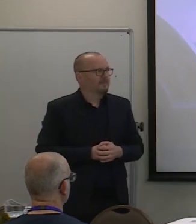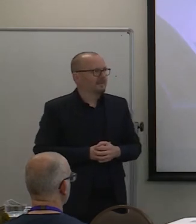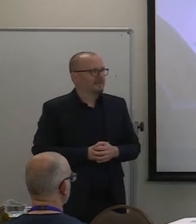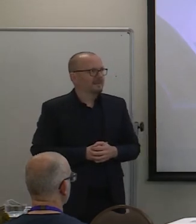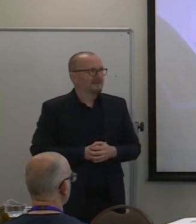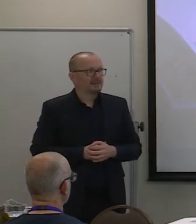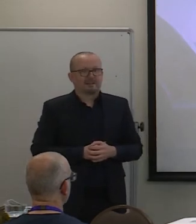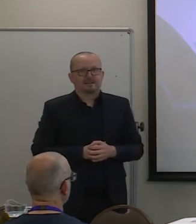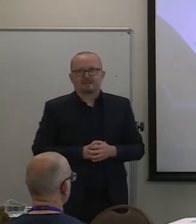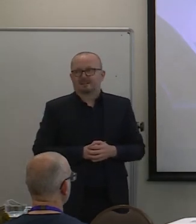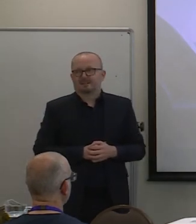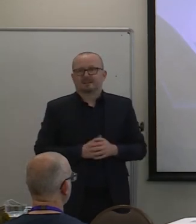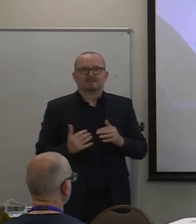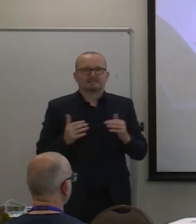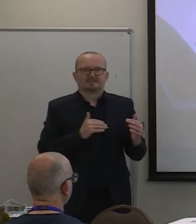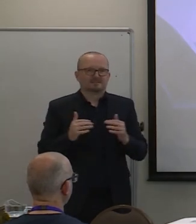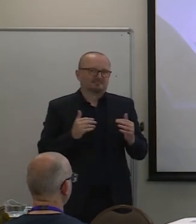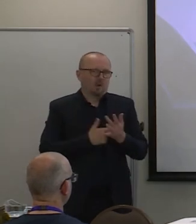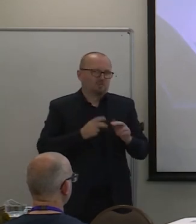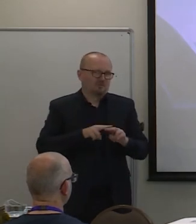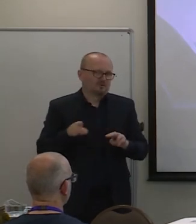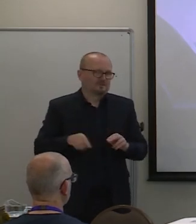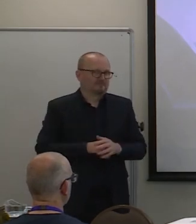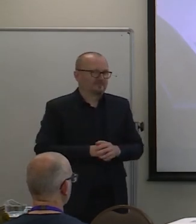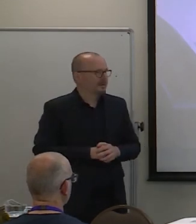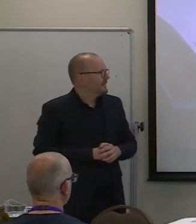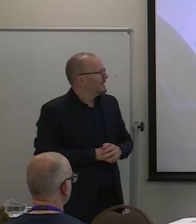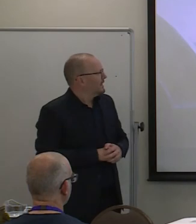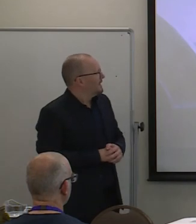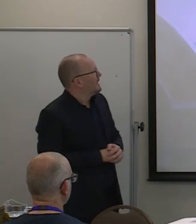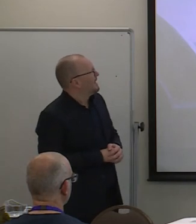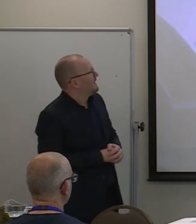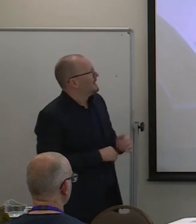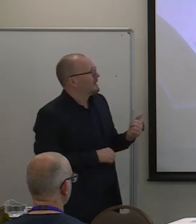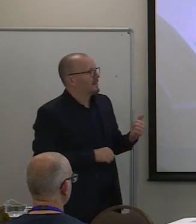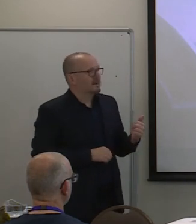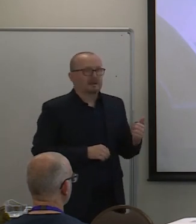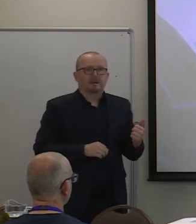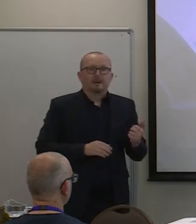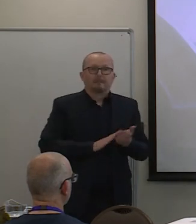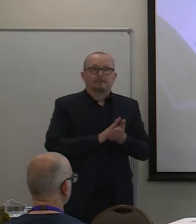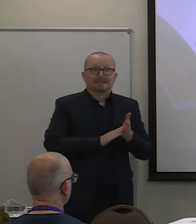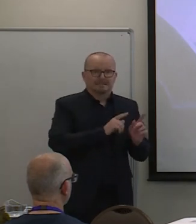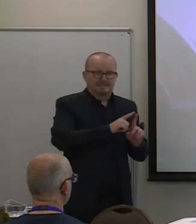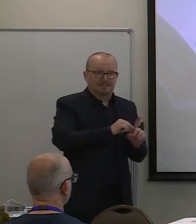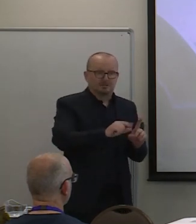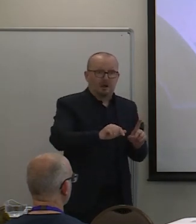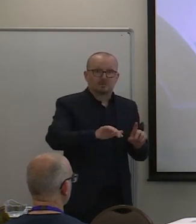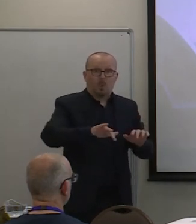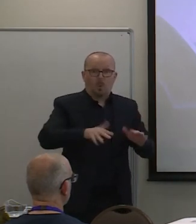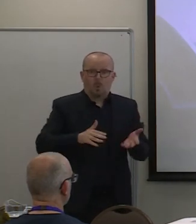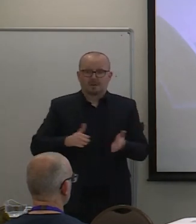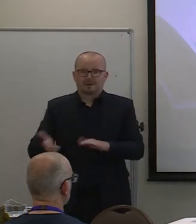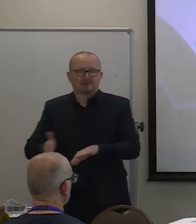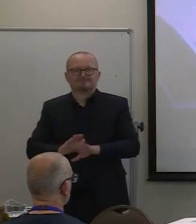That's thrown me, that. There is a new hope. For me, it's not just digitise or die. It's digitise